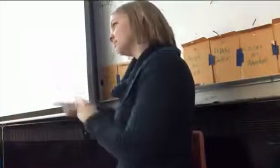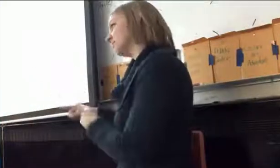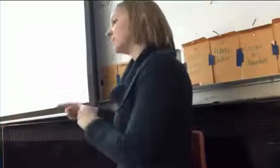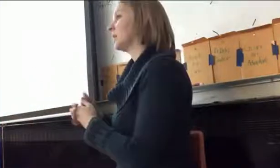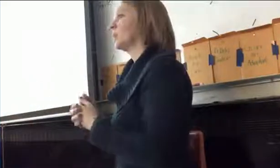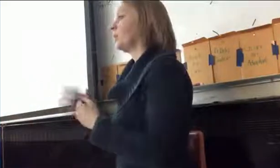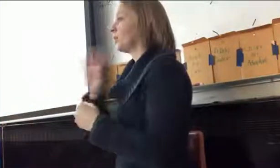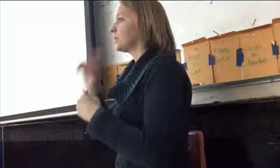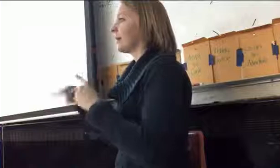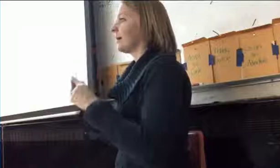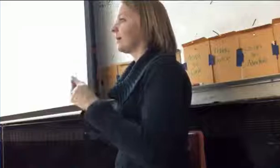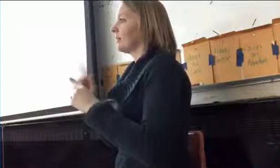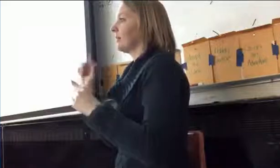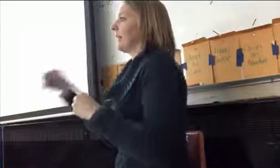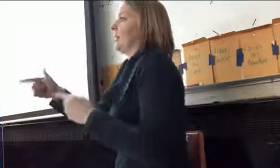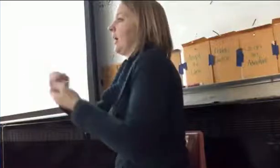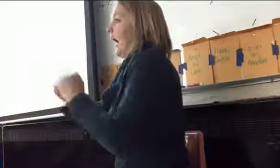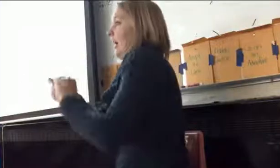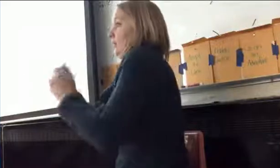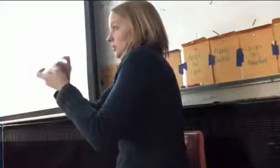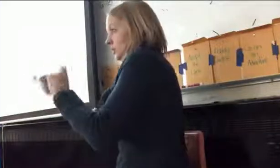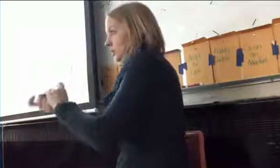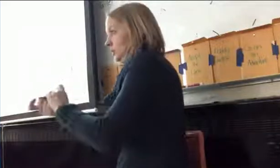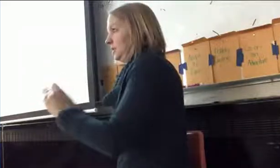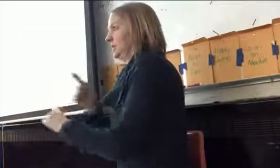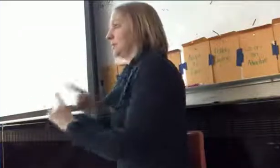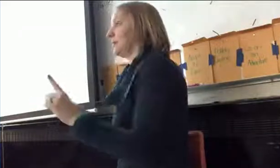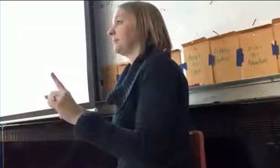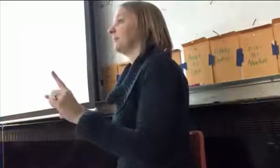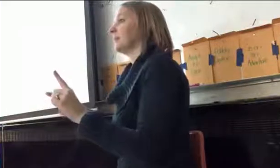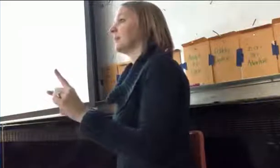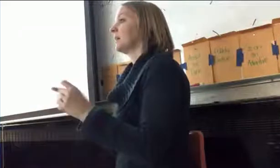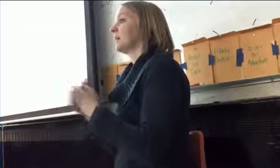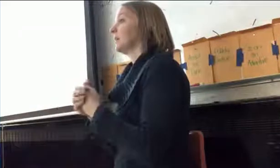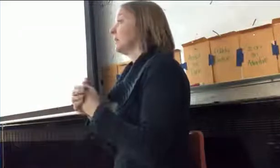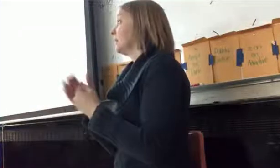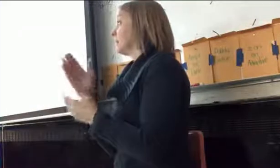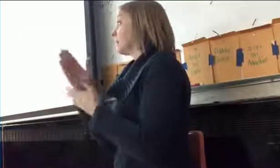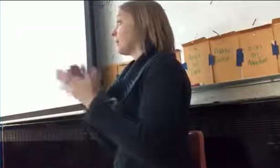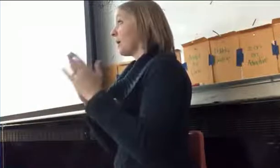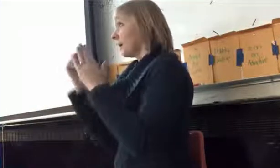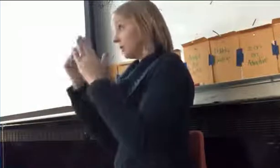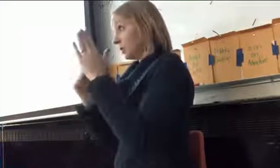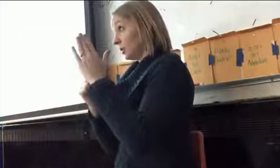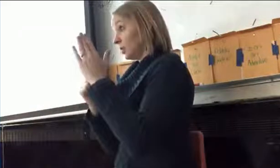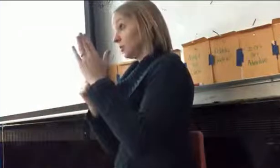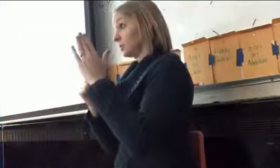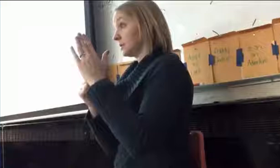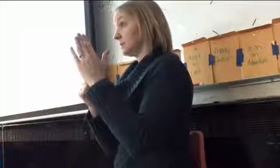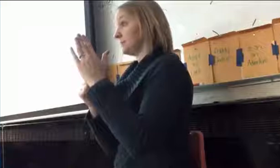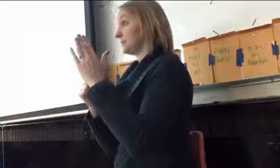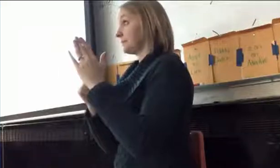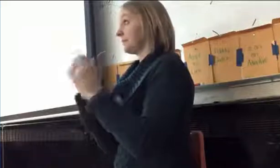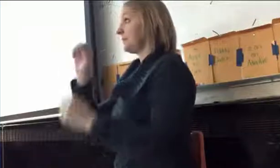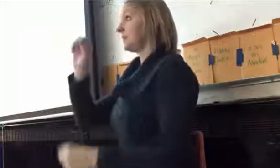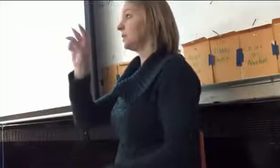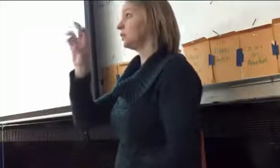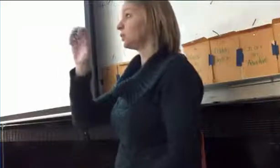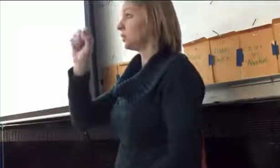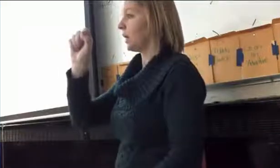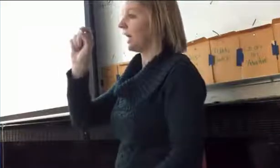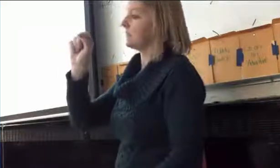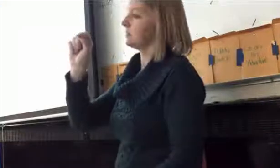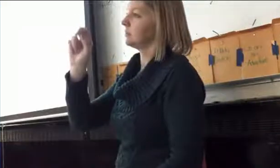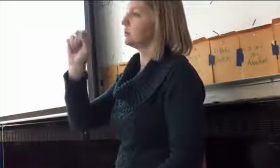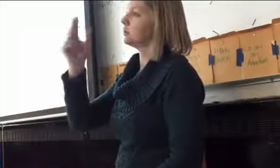of how they end up changing that. Now, if you'll make sure to bracket from sweatshops